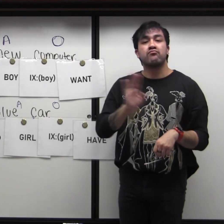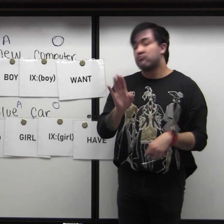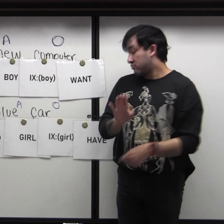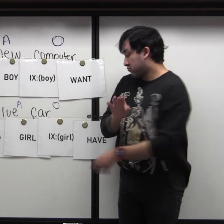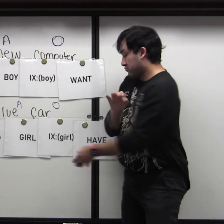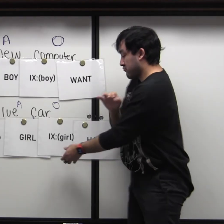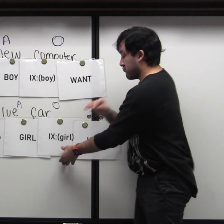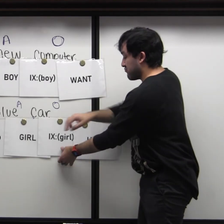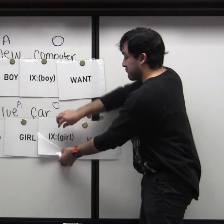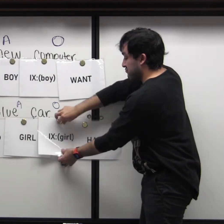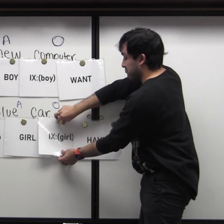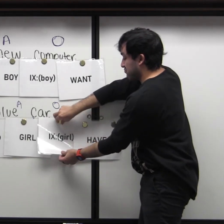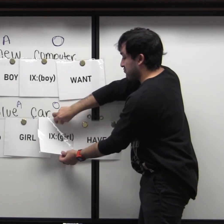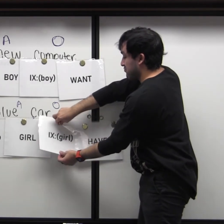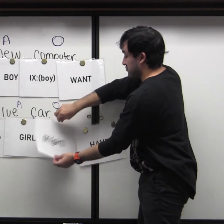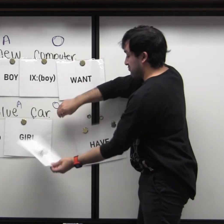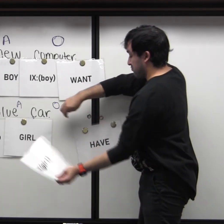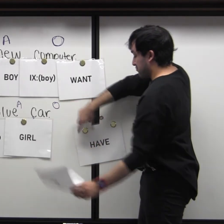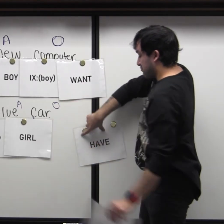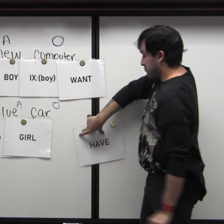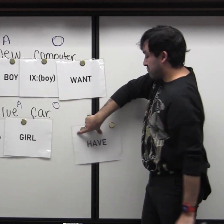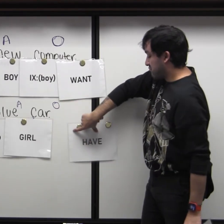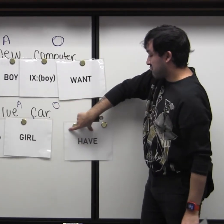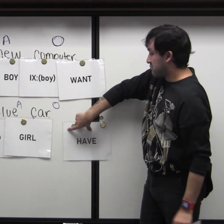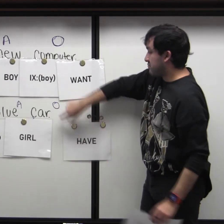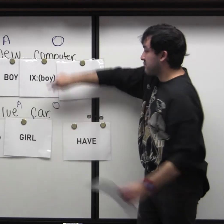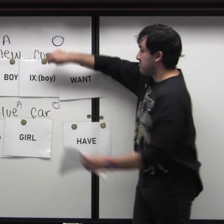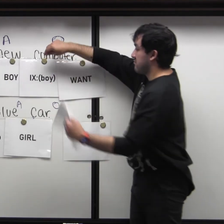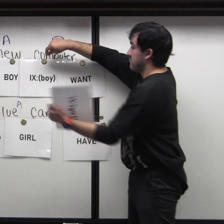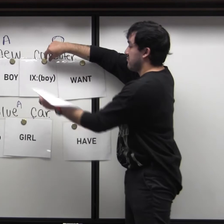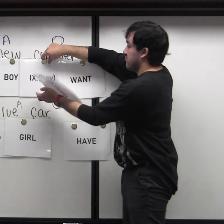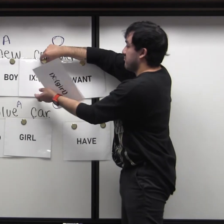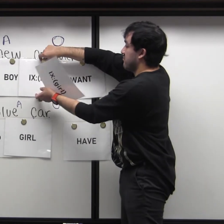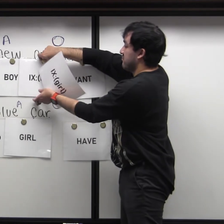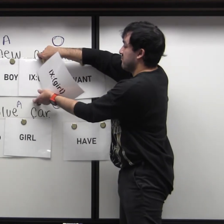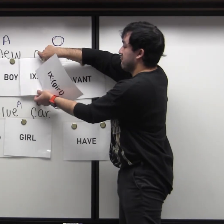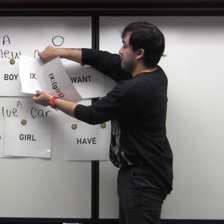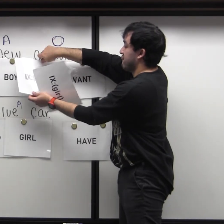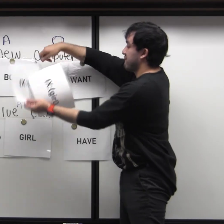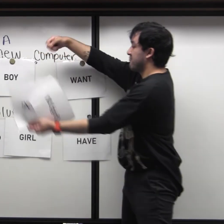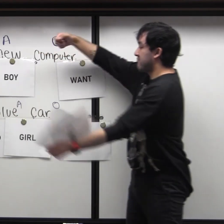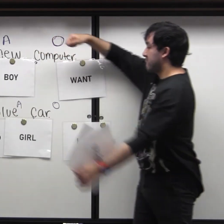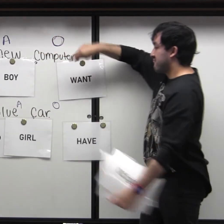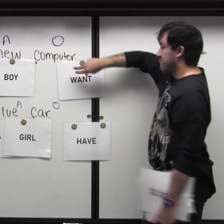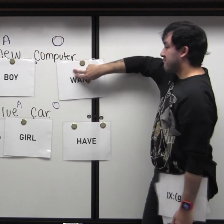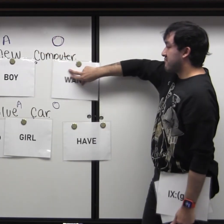need to? No, because this is the end of the sentence. But if we were to continue, maybe we would want to add in those